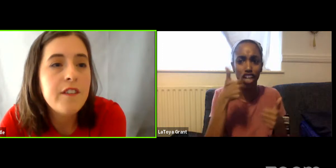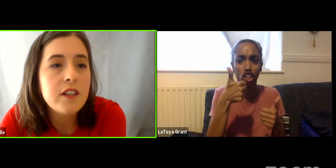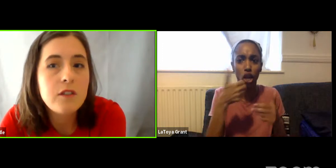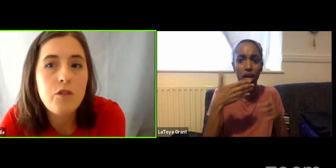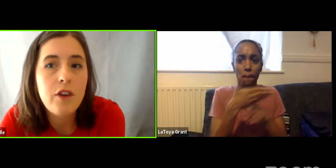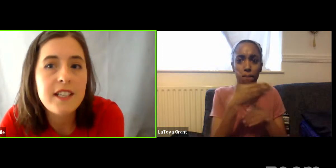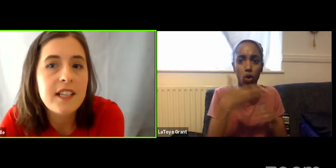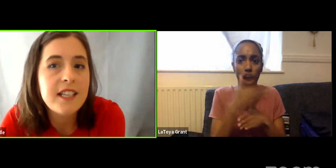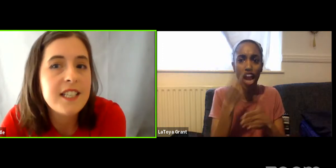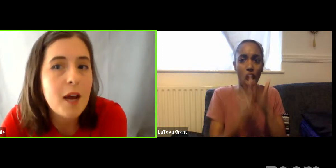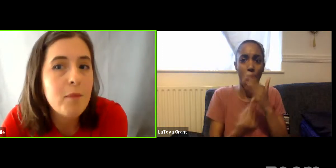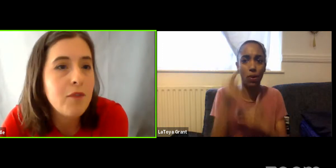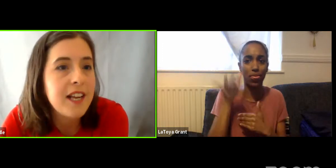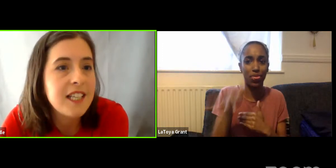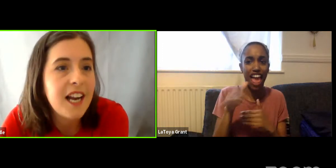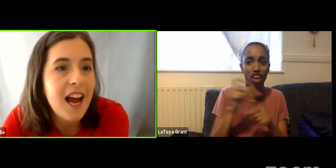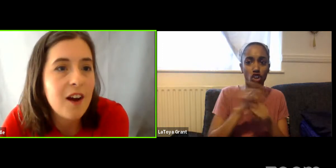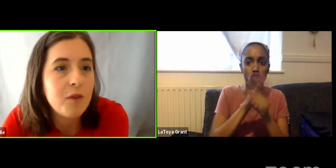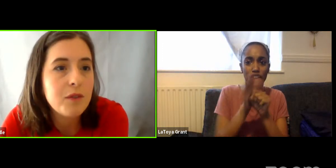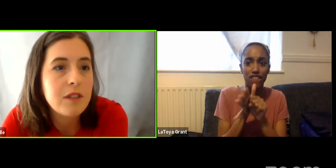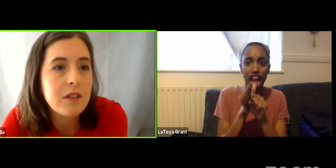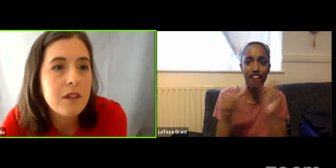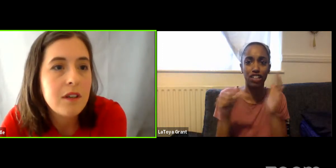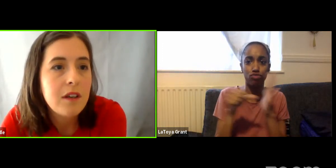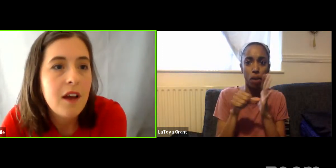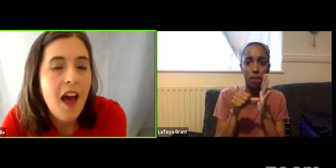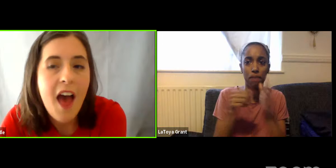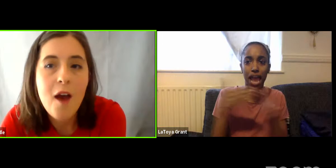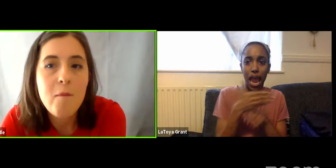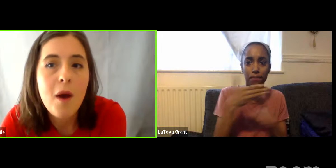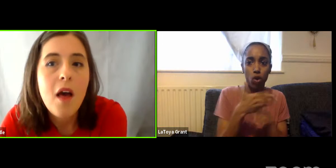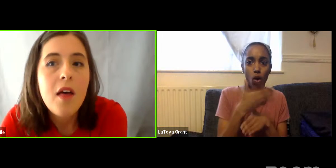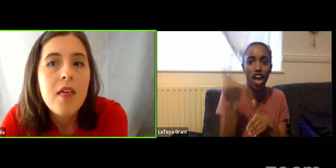on universal credit is separating out